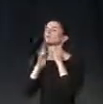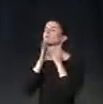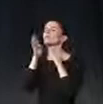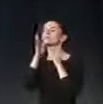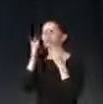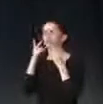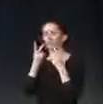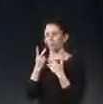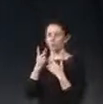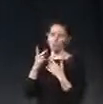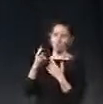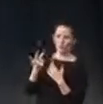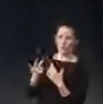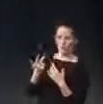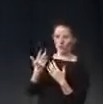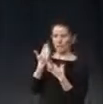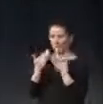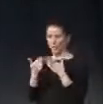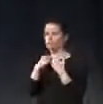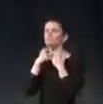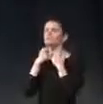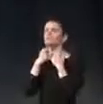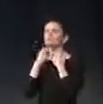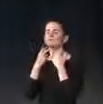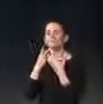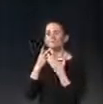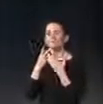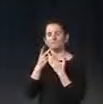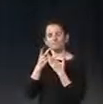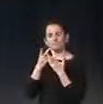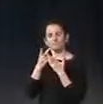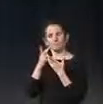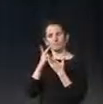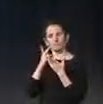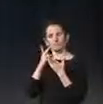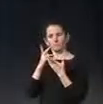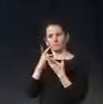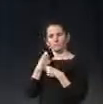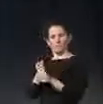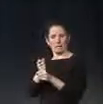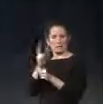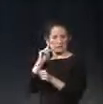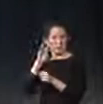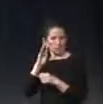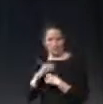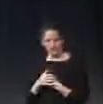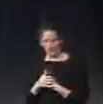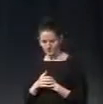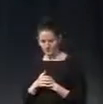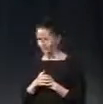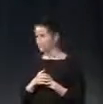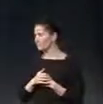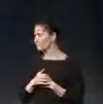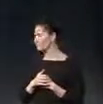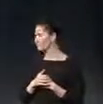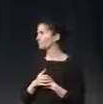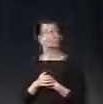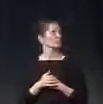vowel sound. The vocal tract thus worked something like a filter, reinforcing certain wave components and not others.